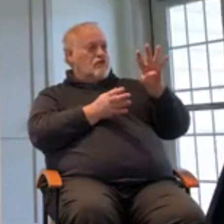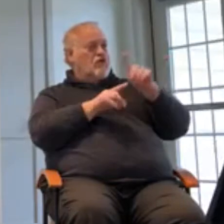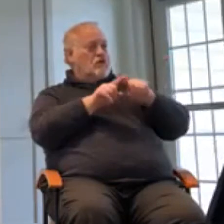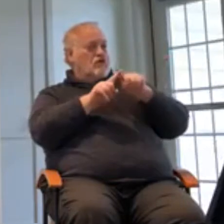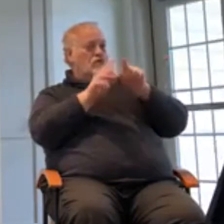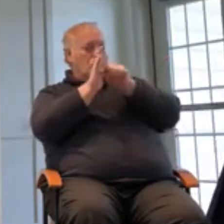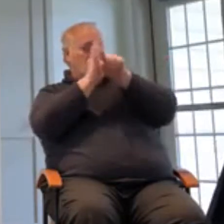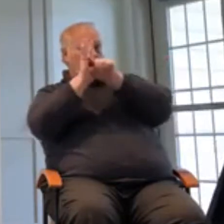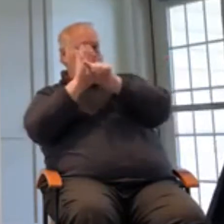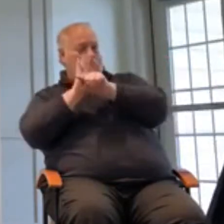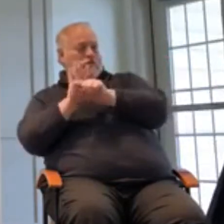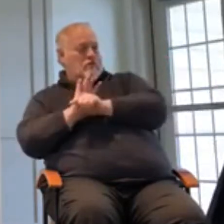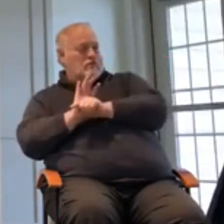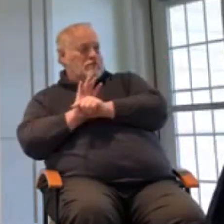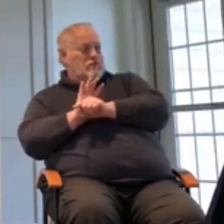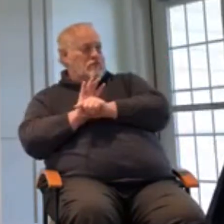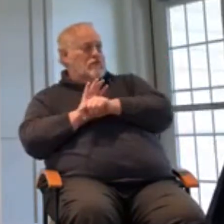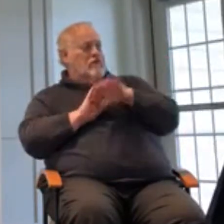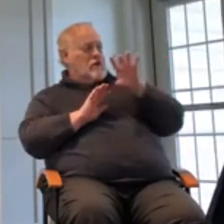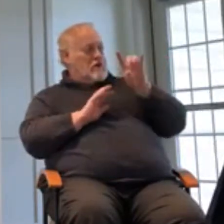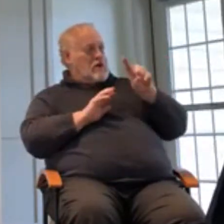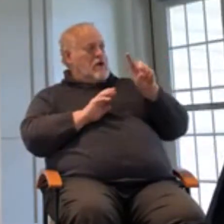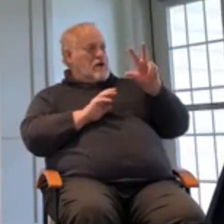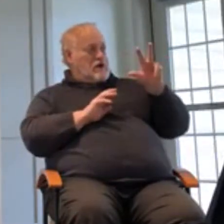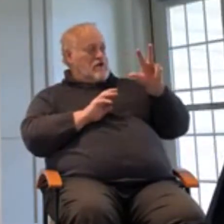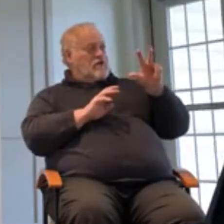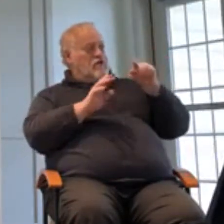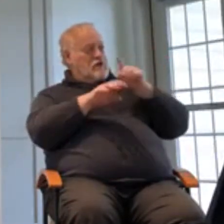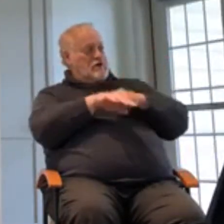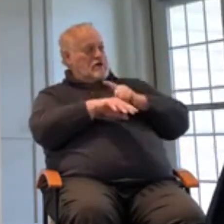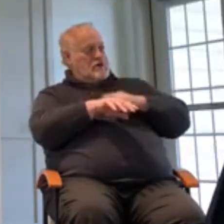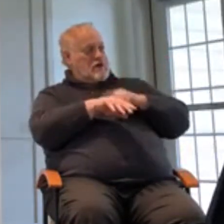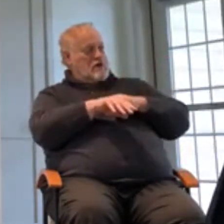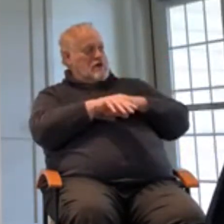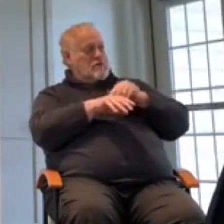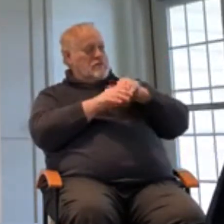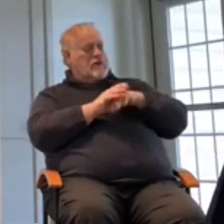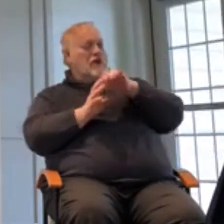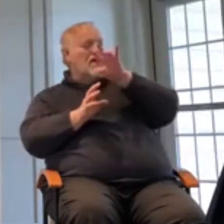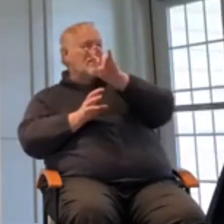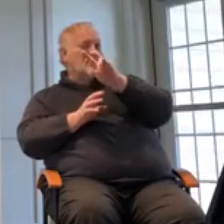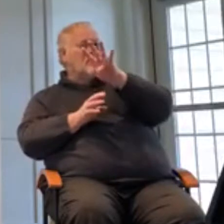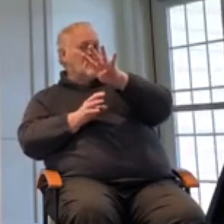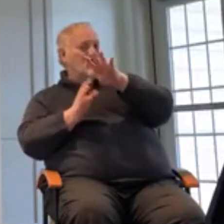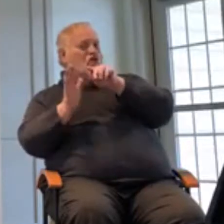verses. 83 times in 74 verses.